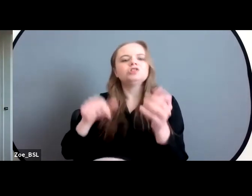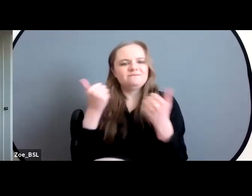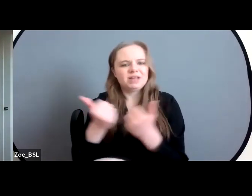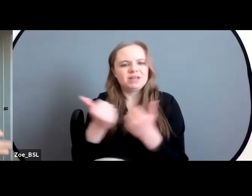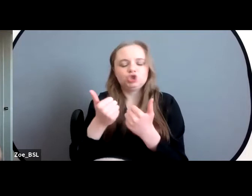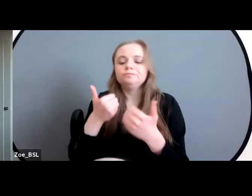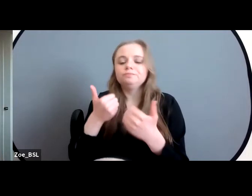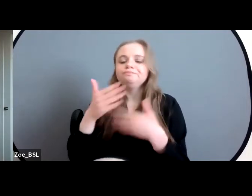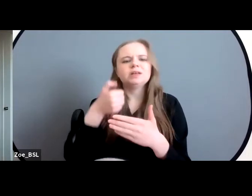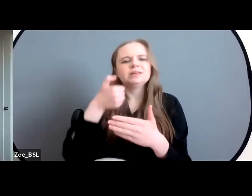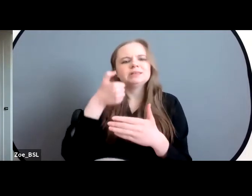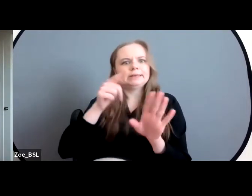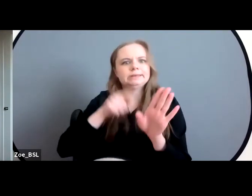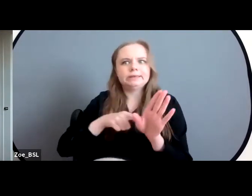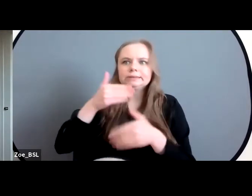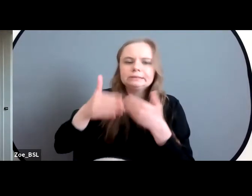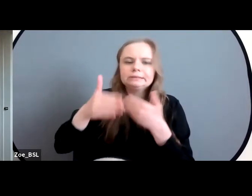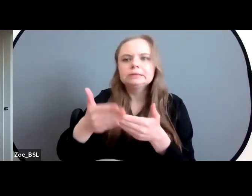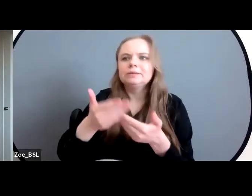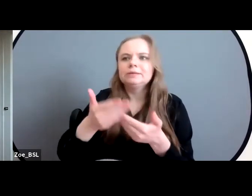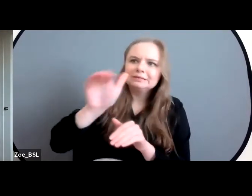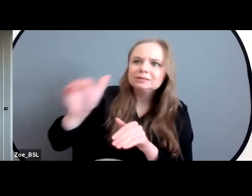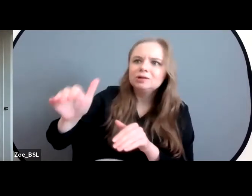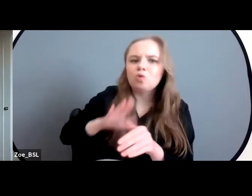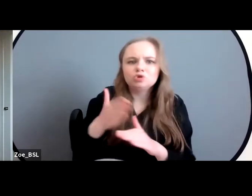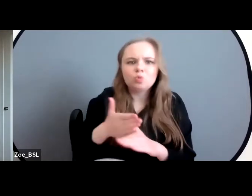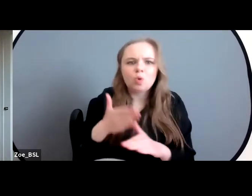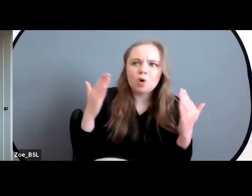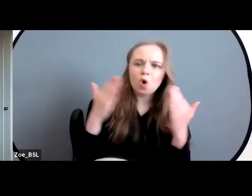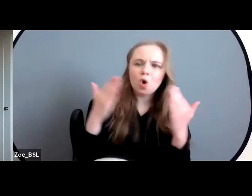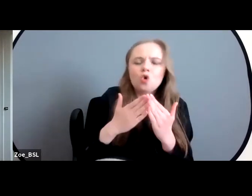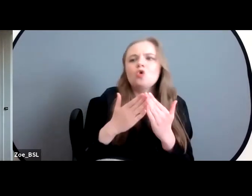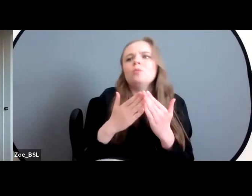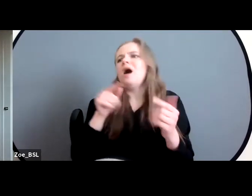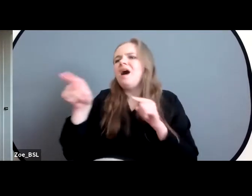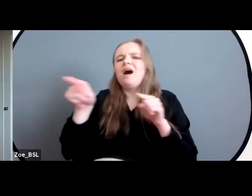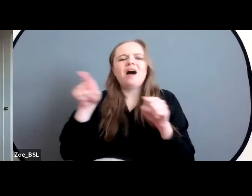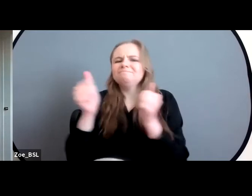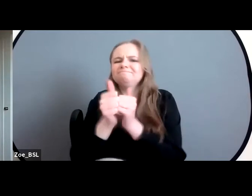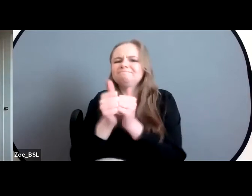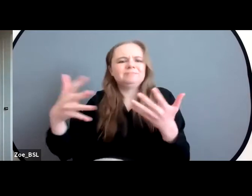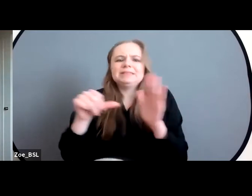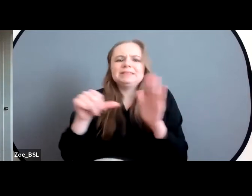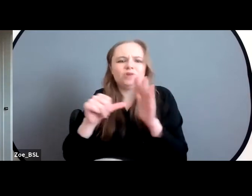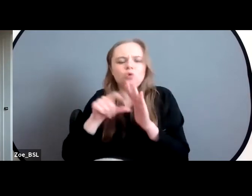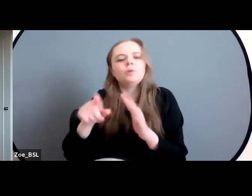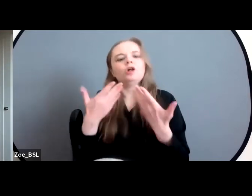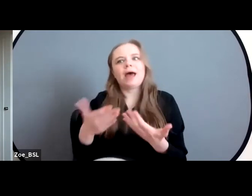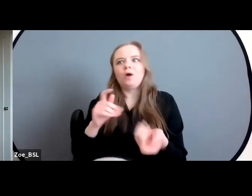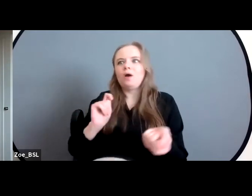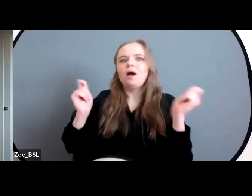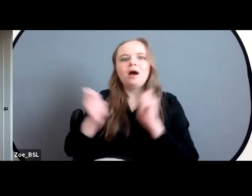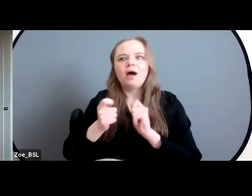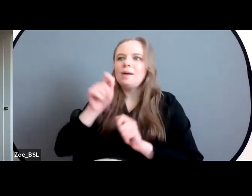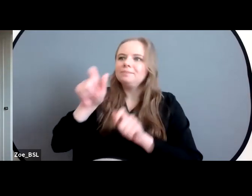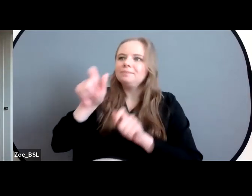hard to say I would like to work from home this many days a week. It just wasn't very easy. Now that's becoming more ingrained in